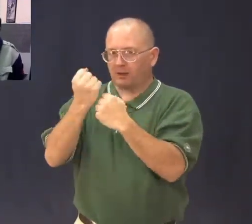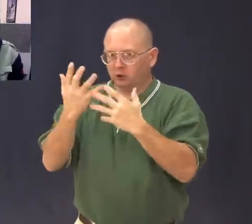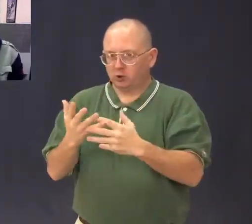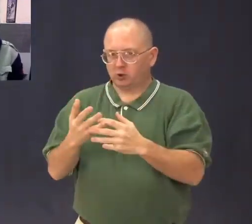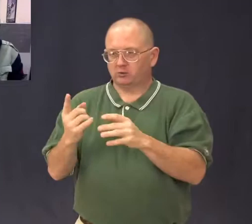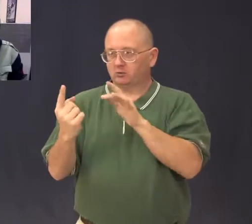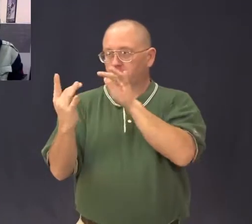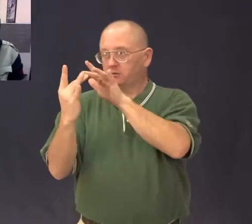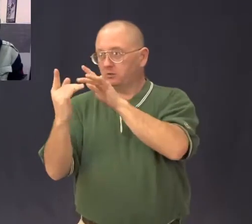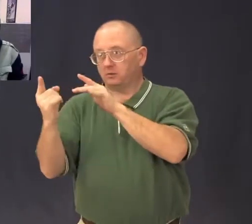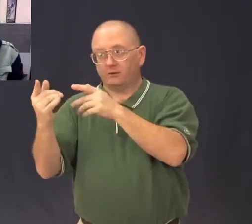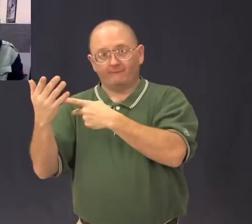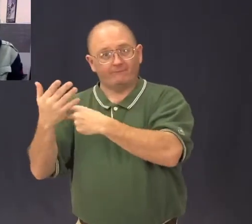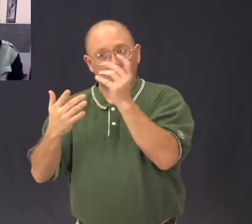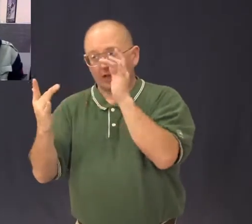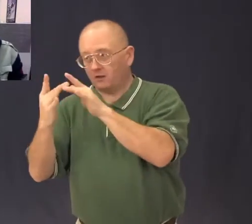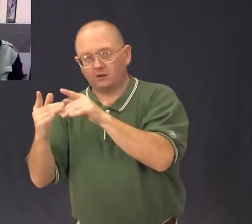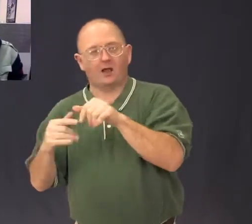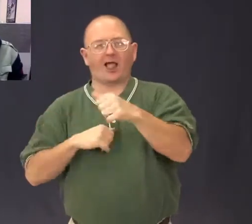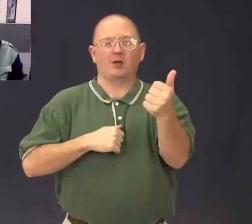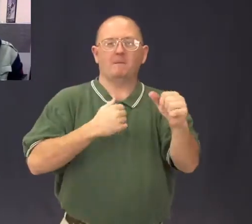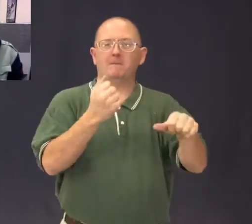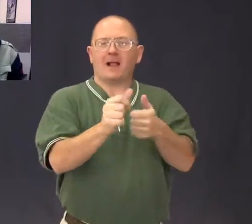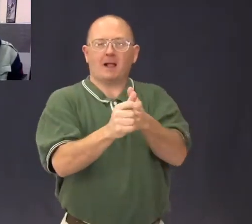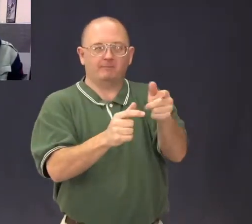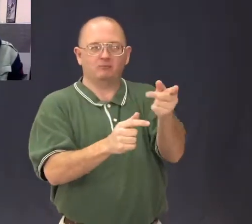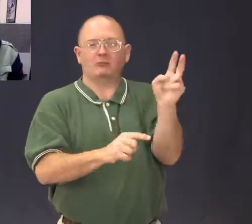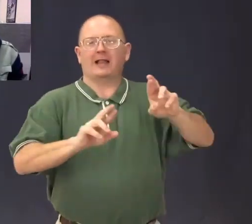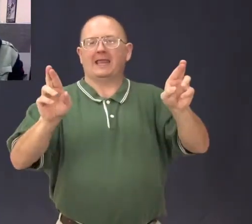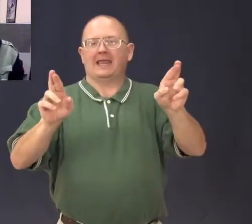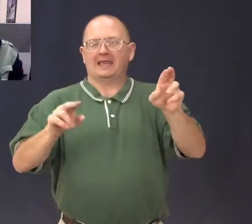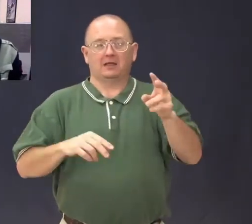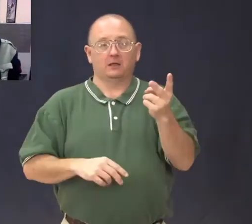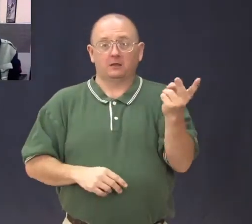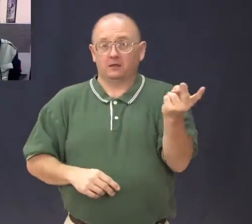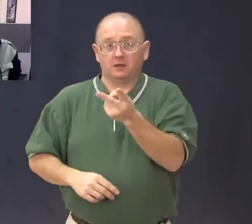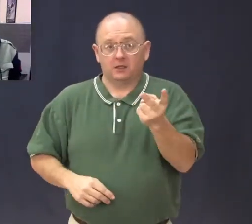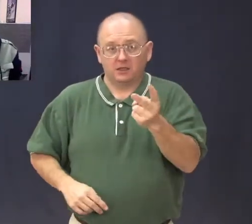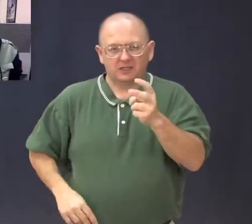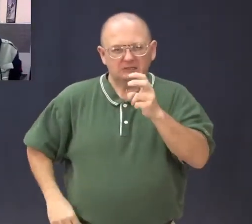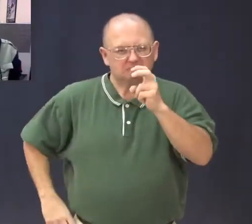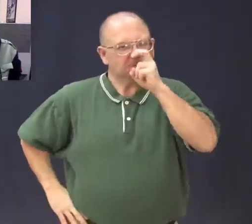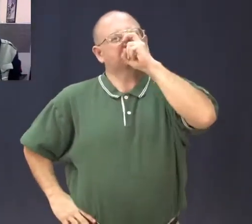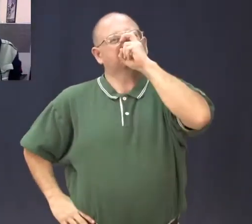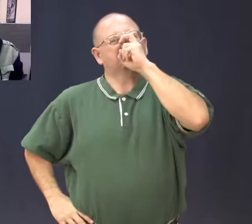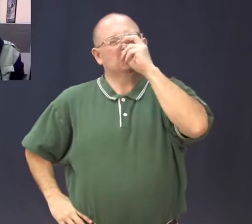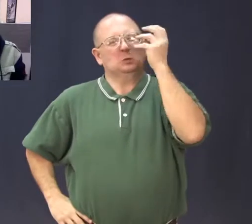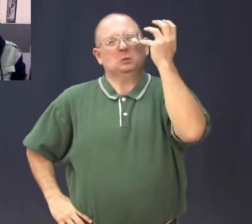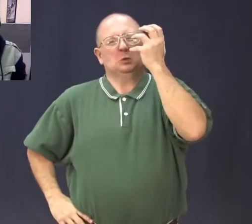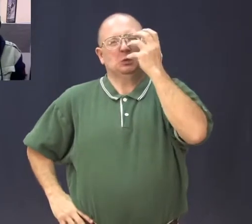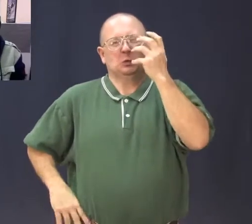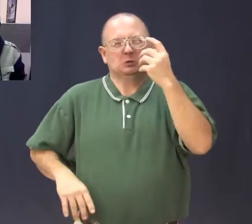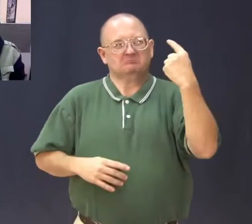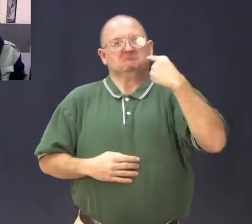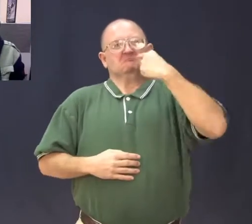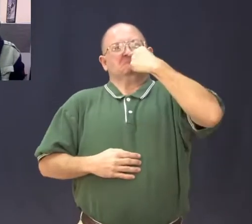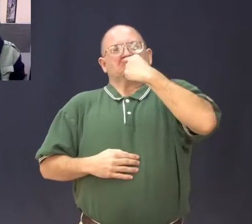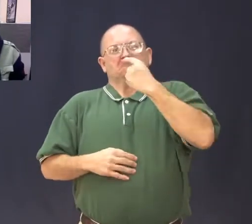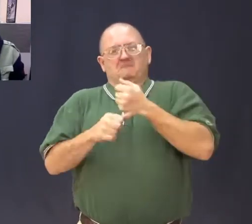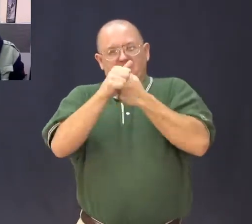was just such a hassle. So I had 2 sponsors. That way, if I couldn't get in touch with one, I had a backup, and they were very